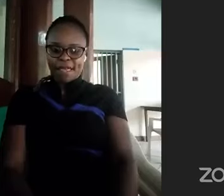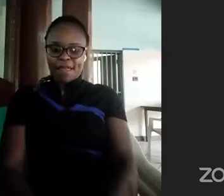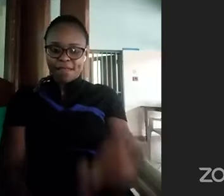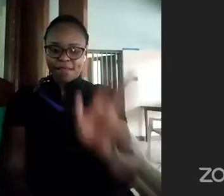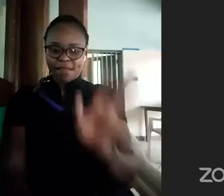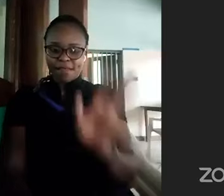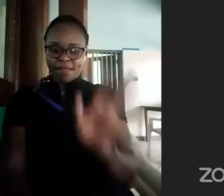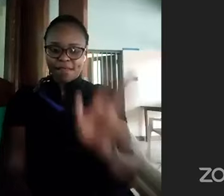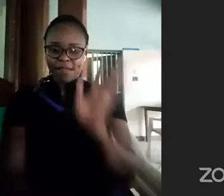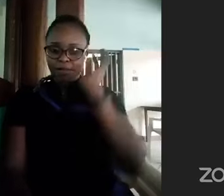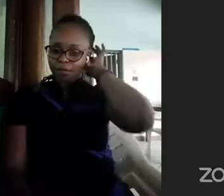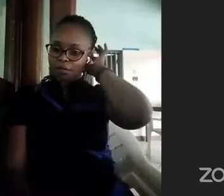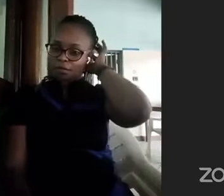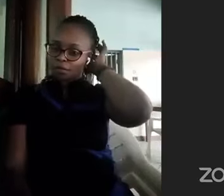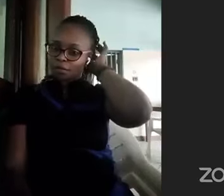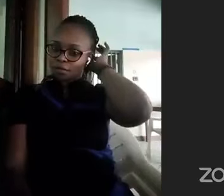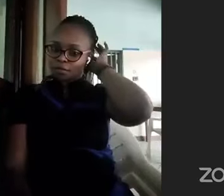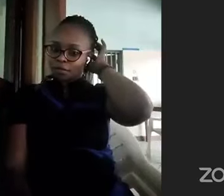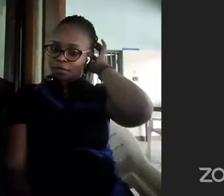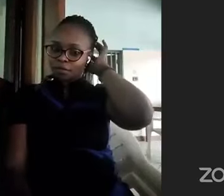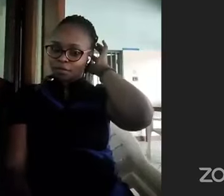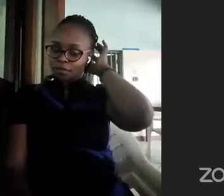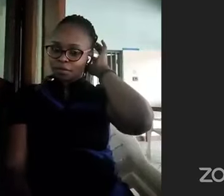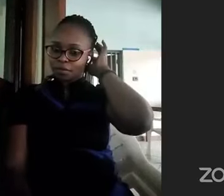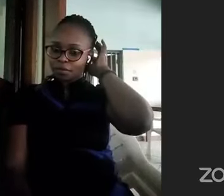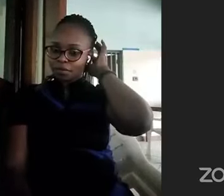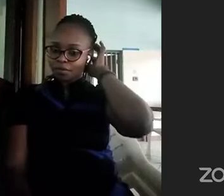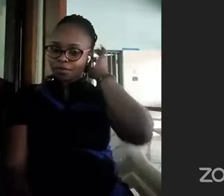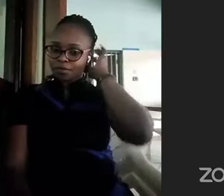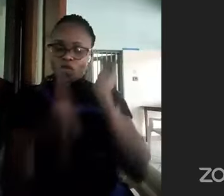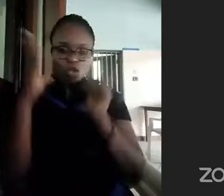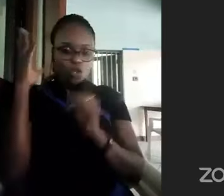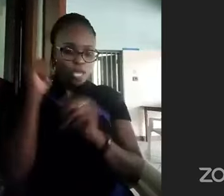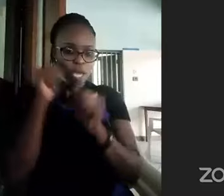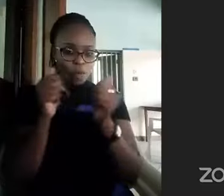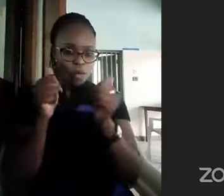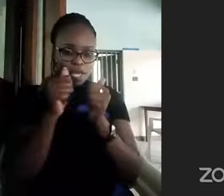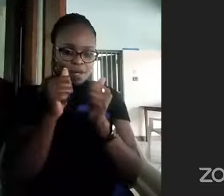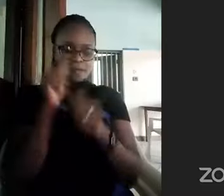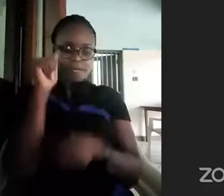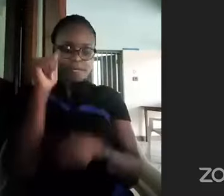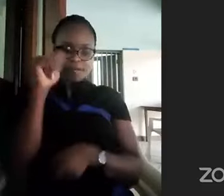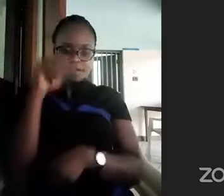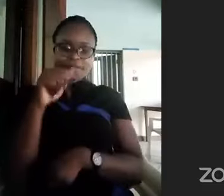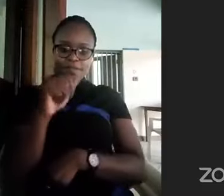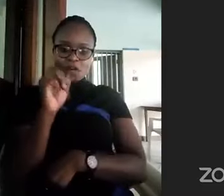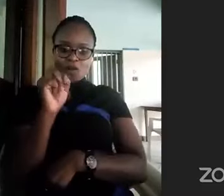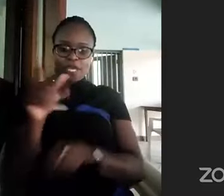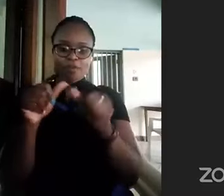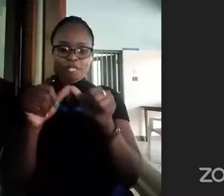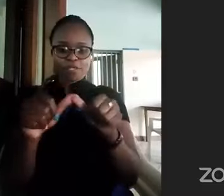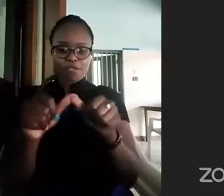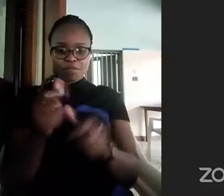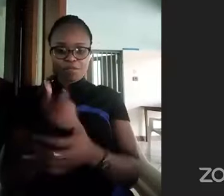Am I audible? Yes, kindly proceed. Thank you. Amazing. Thank you so much. So, first